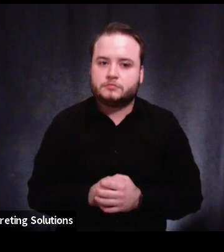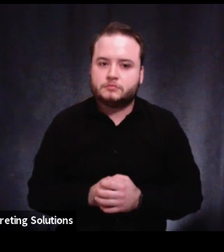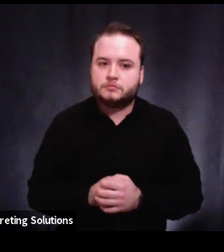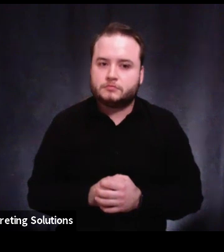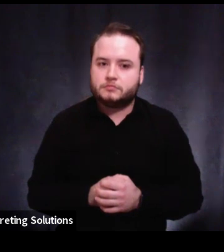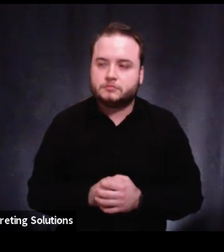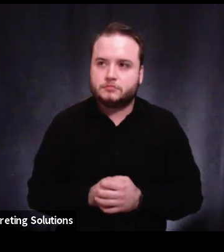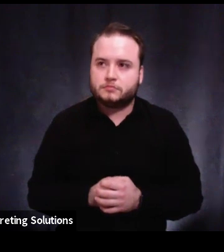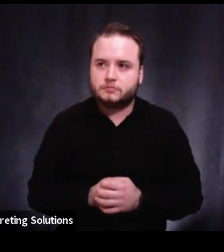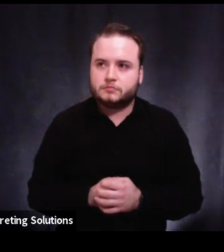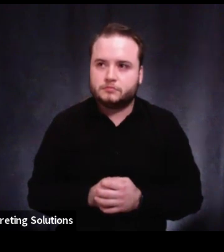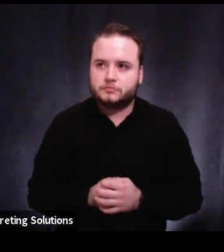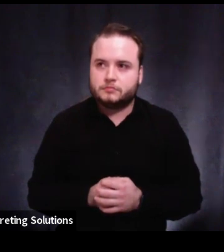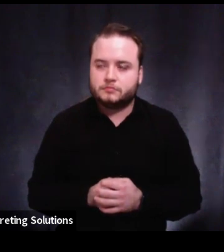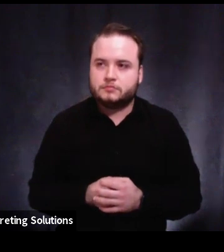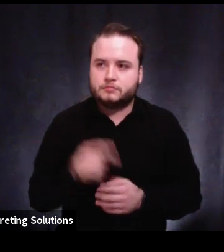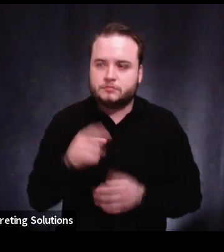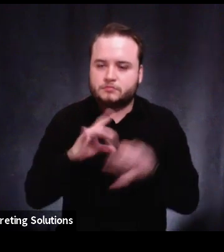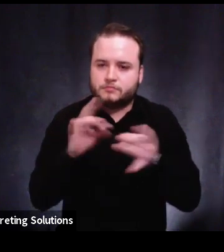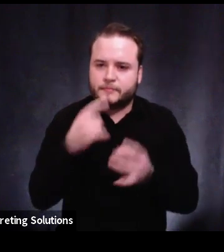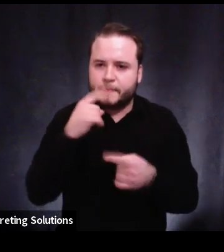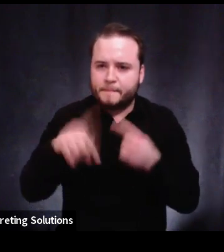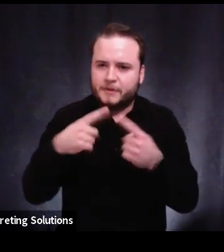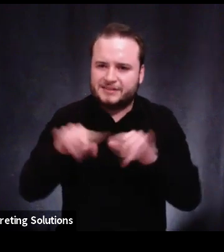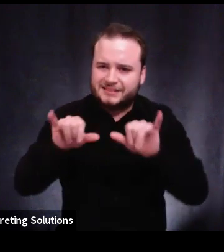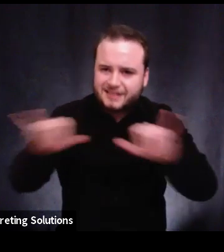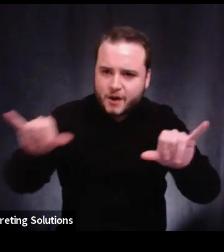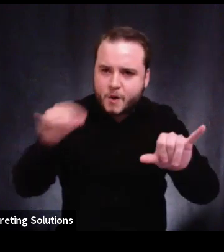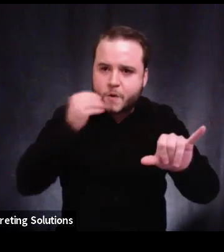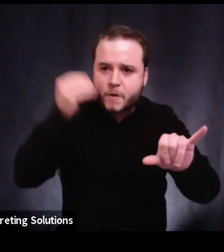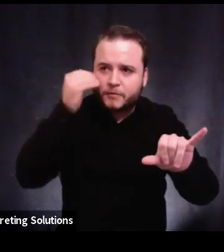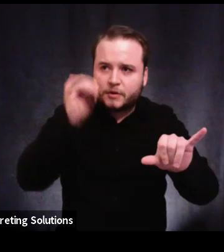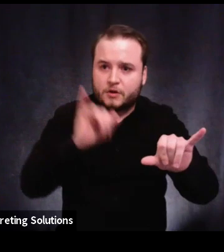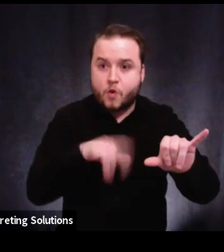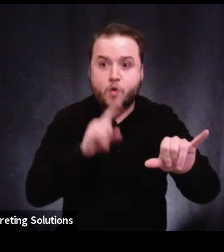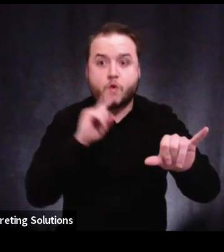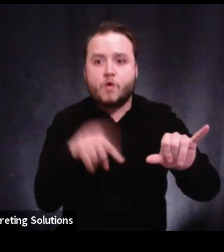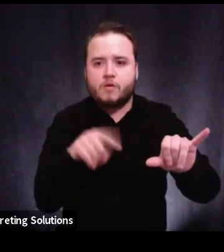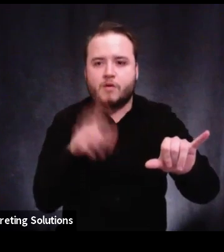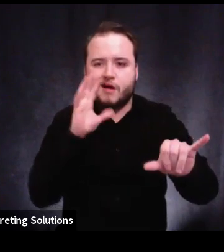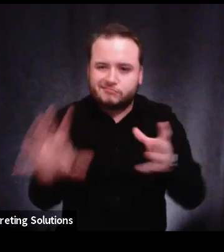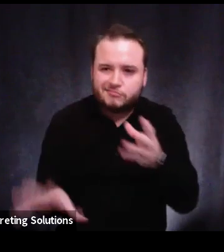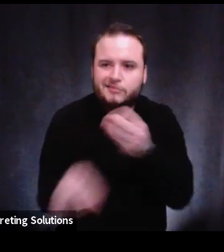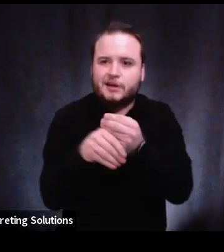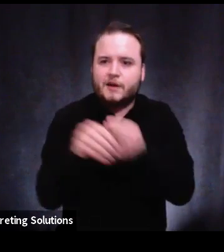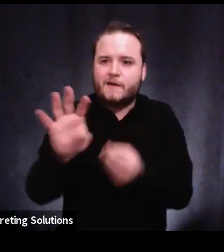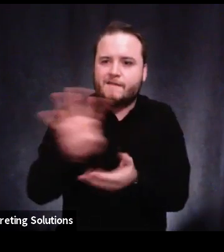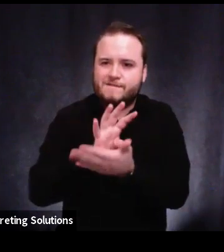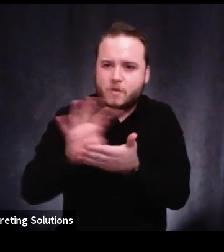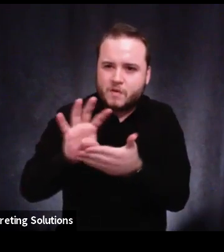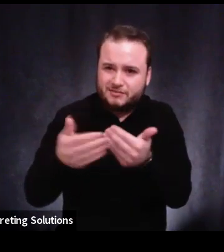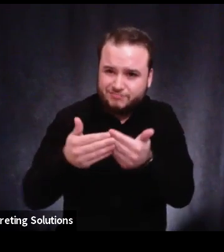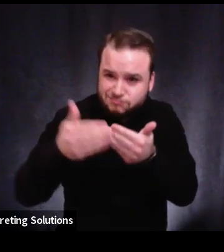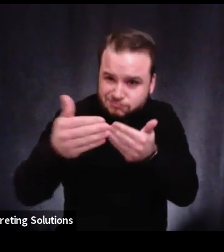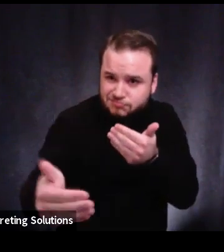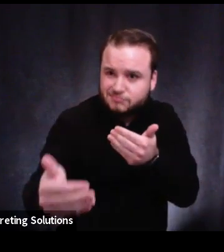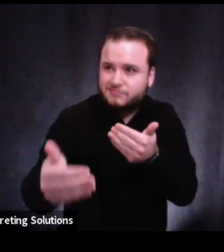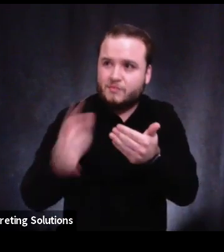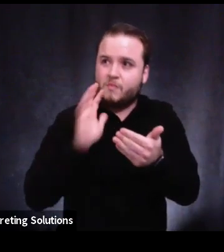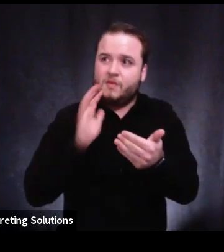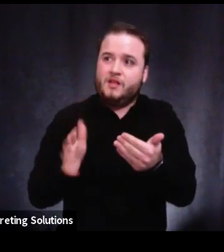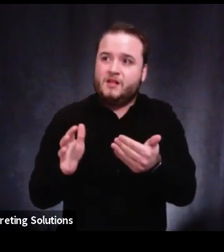stay-at-home order for all by 4 weeks, am I correct in assuming that means beyond what the governor's current extension is out to